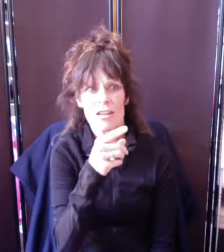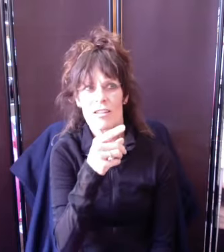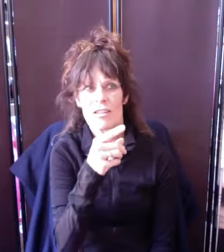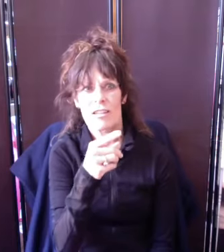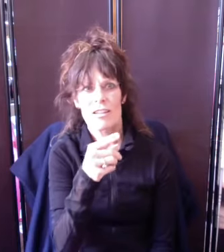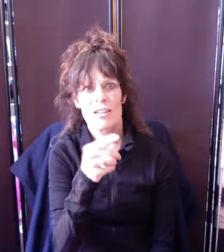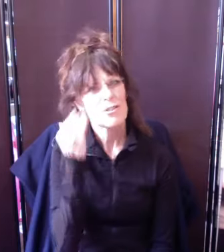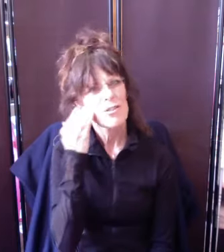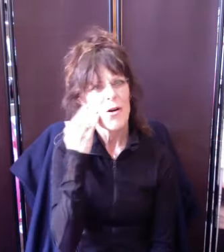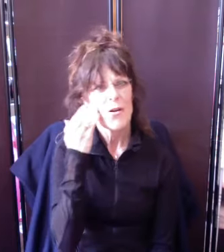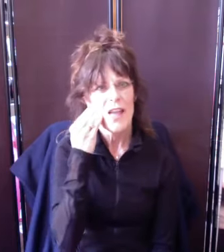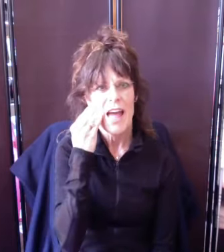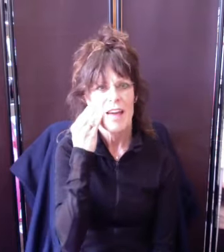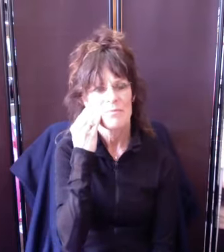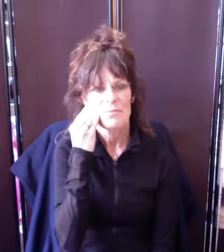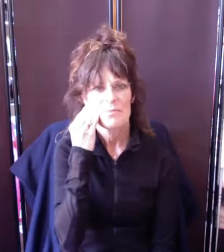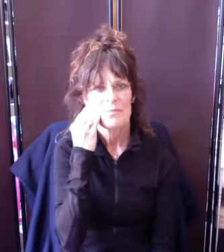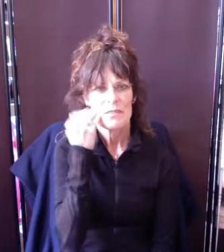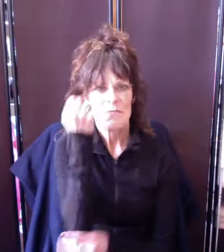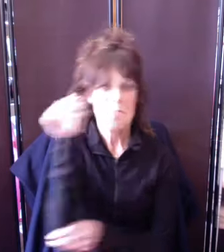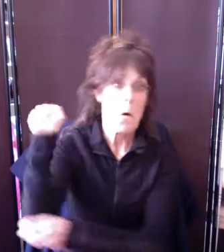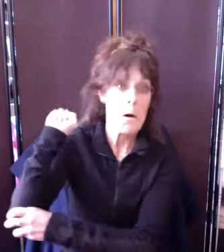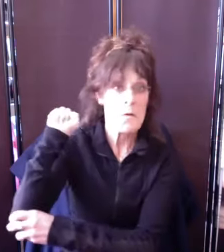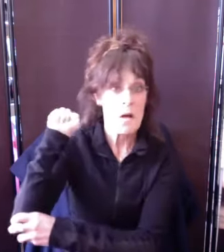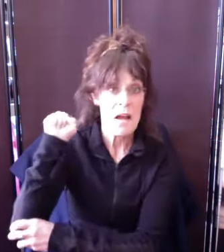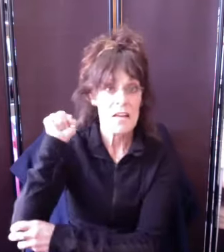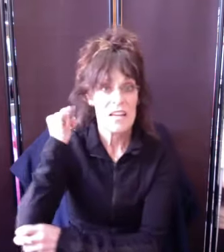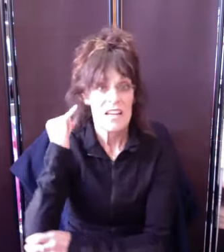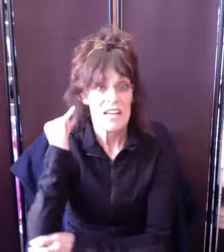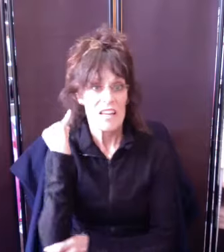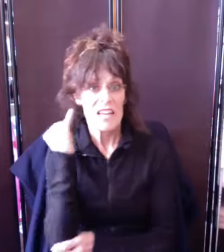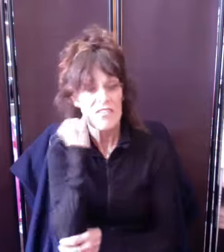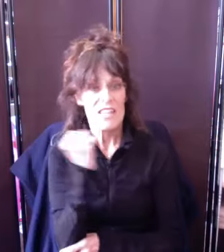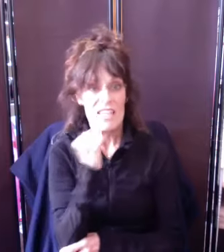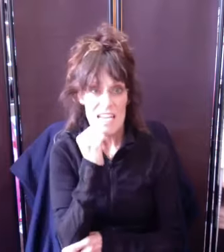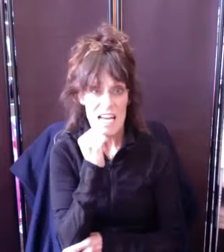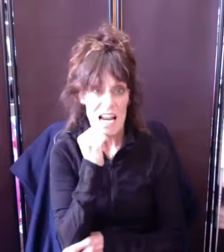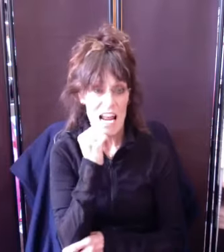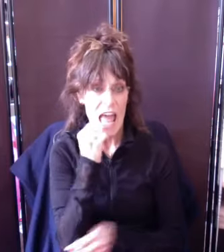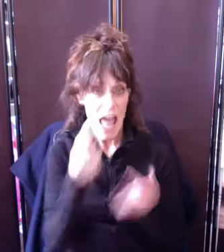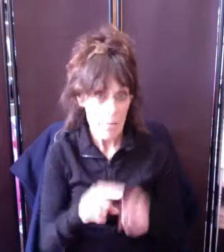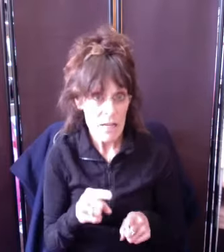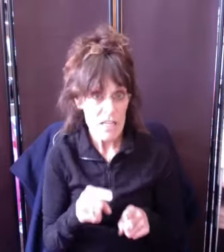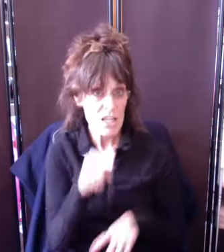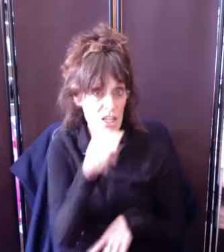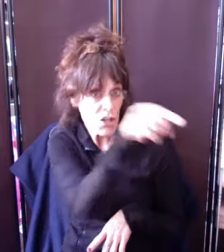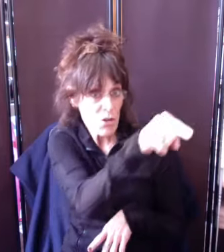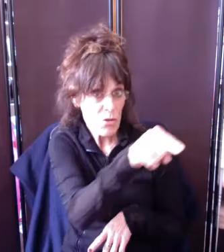war cry that we have, like, if what had happened to me had happened to you, you would drink too. And I became, you